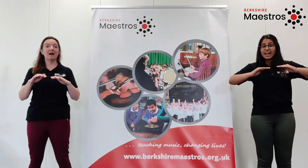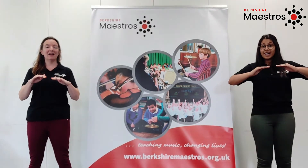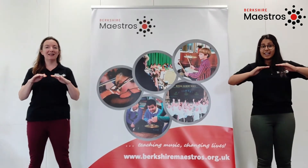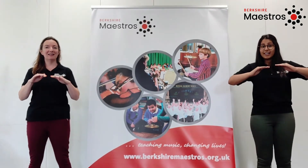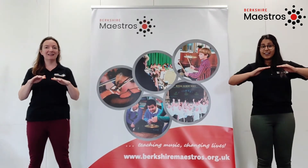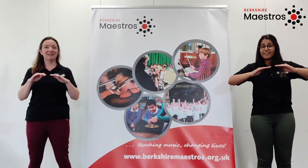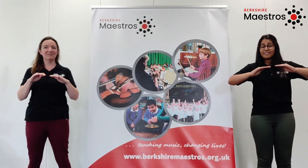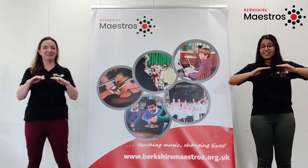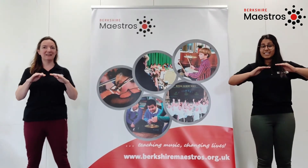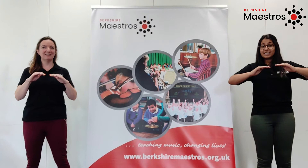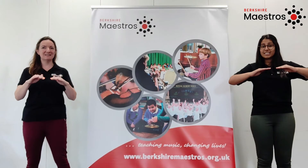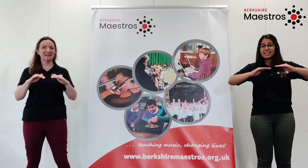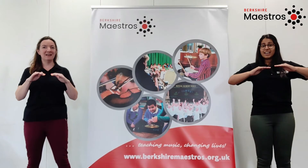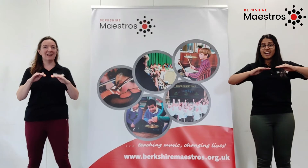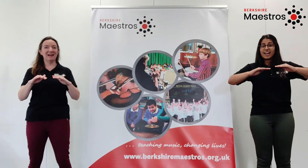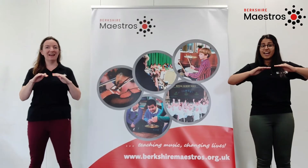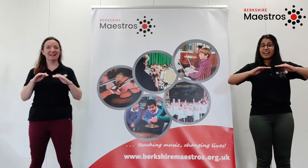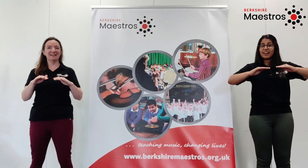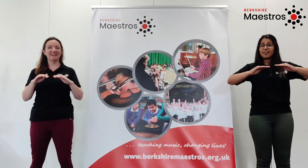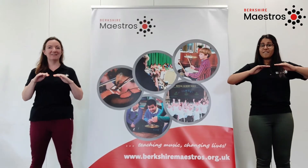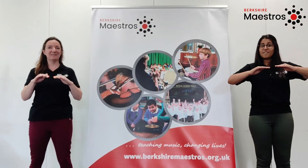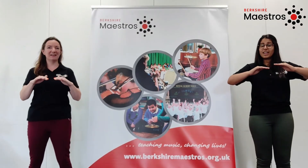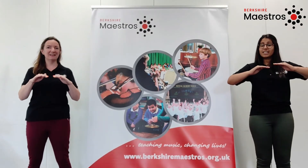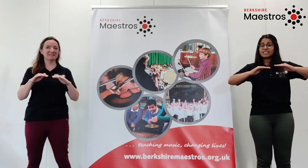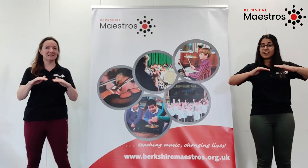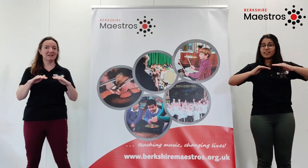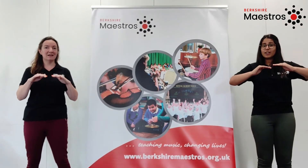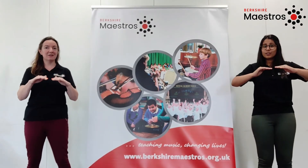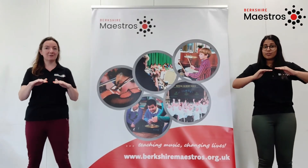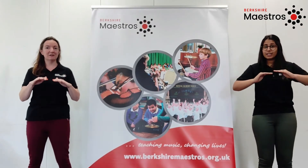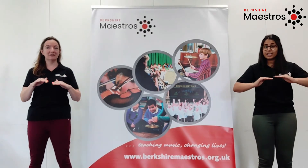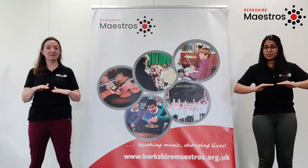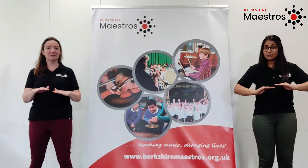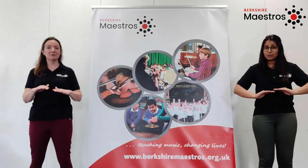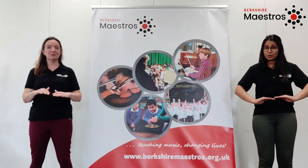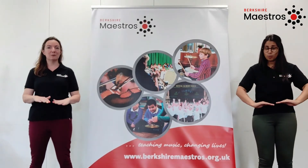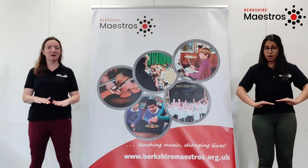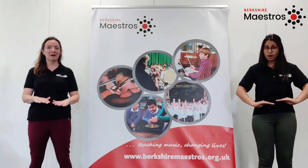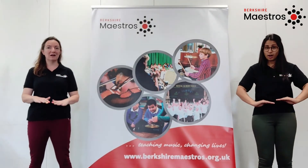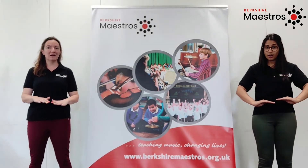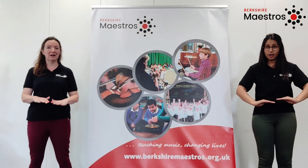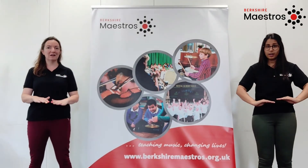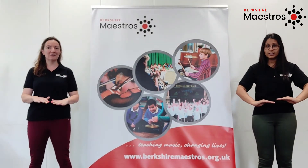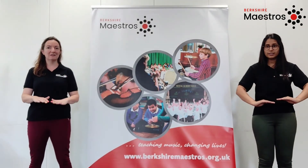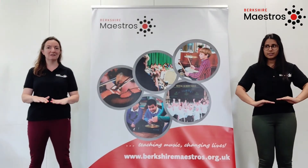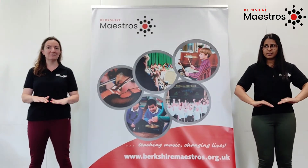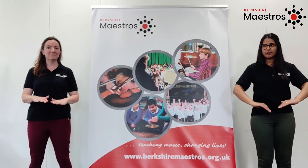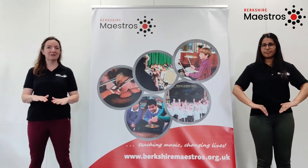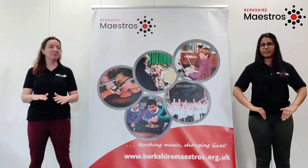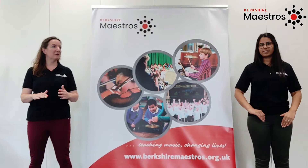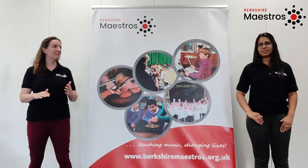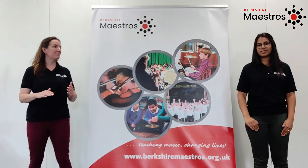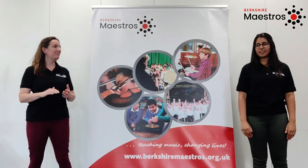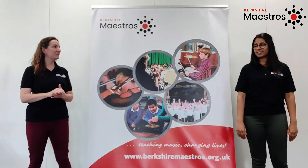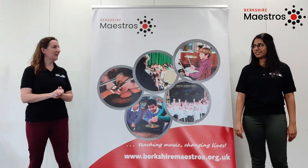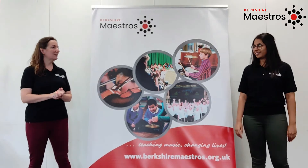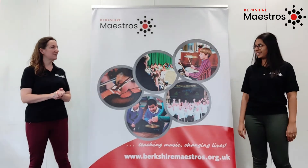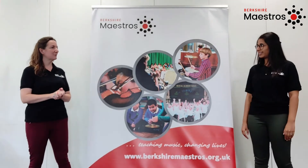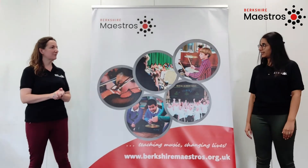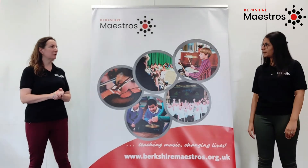three. Elevator, elevator, three, two, one. Fantastic. Katie, which floor